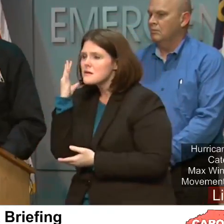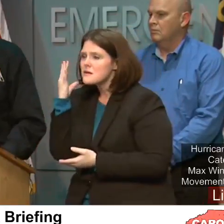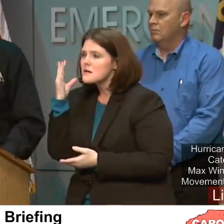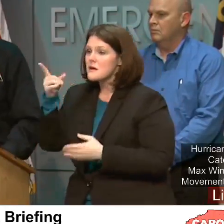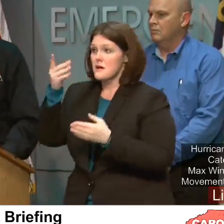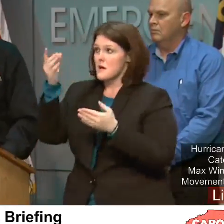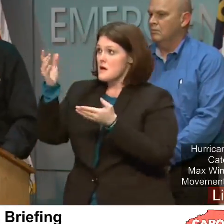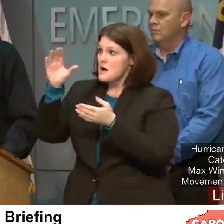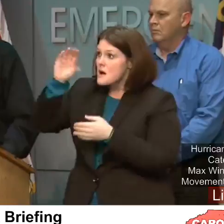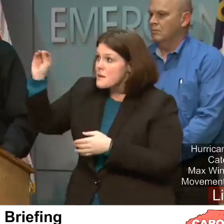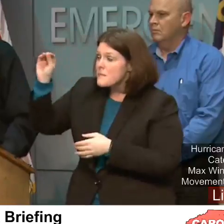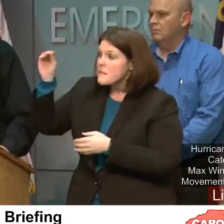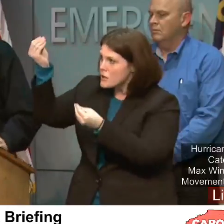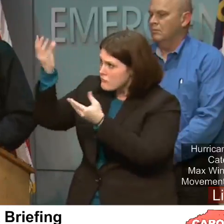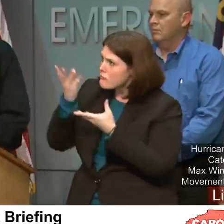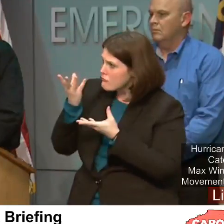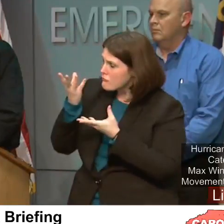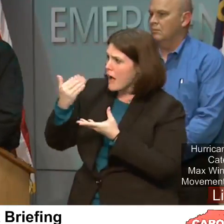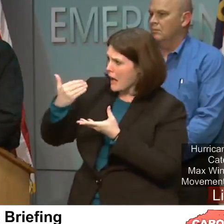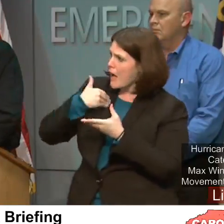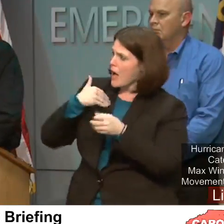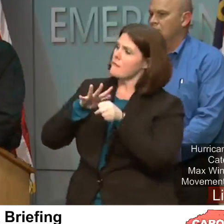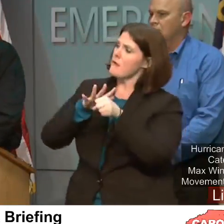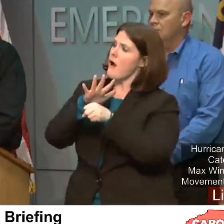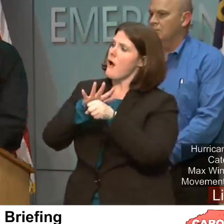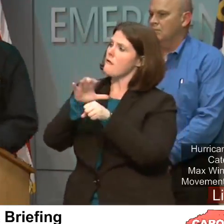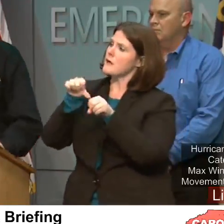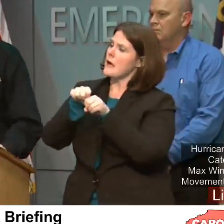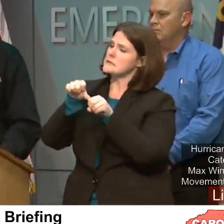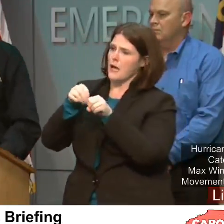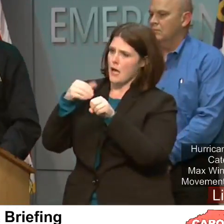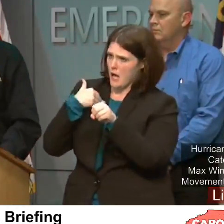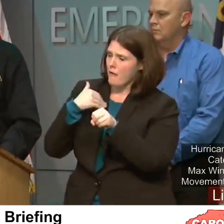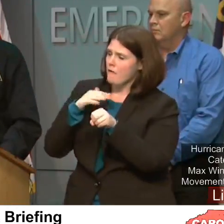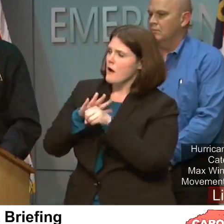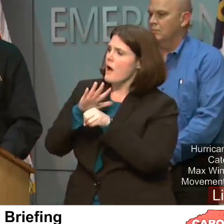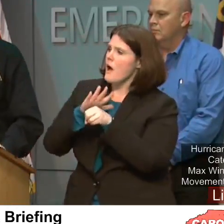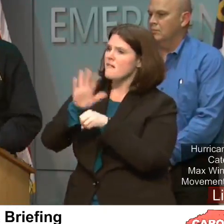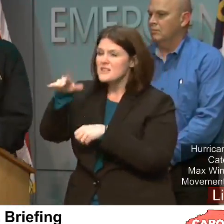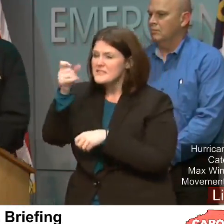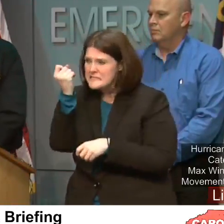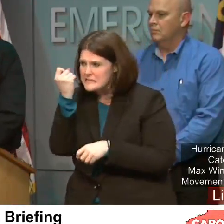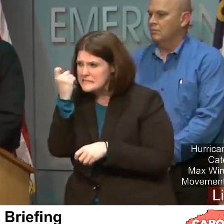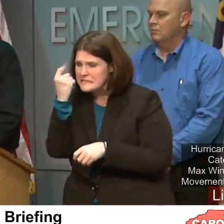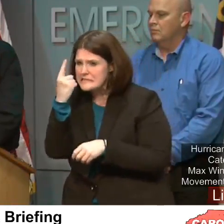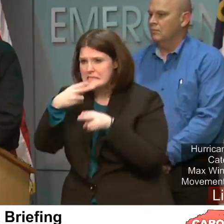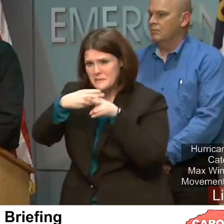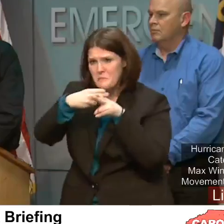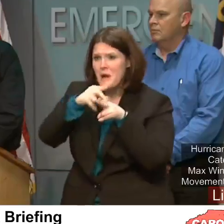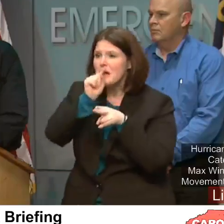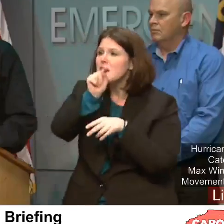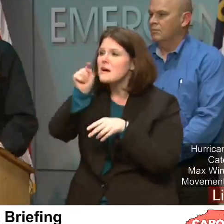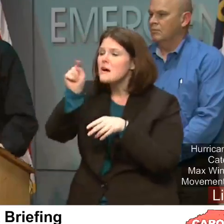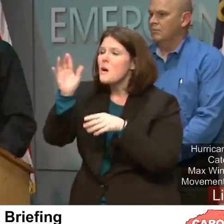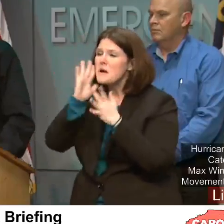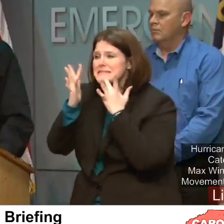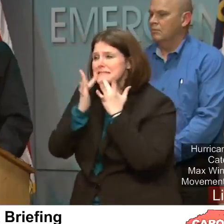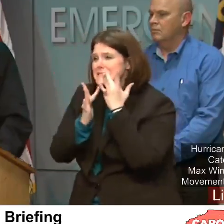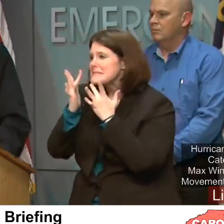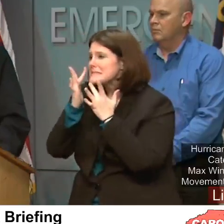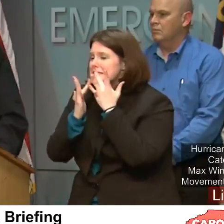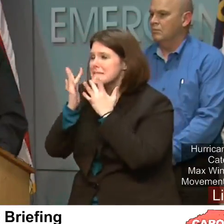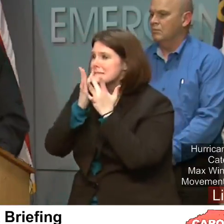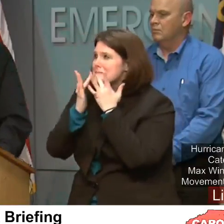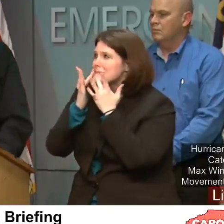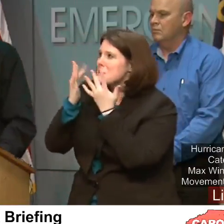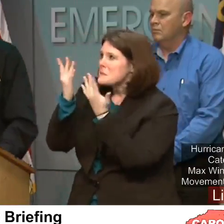tell us that we have an ample supply of fuel in the state, but there are temporary shortages in some locations